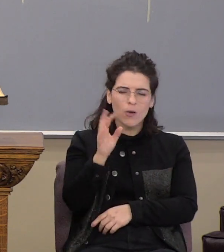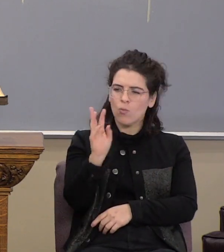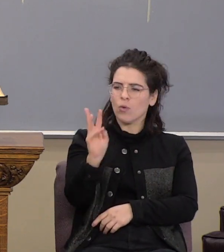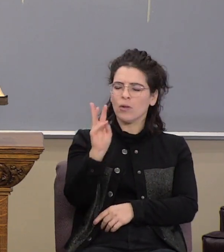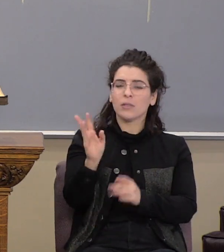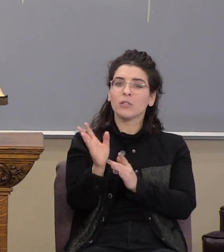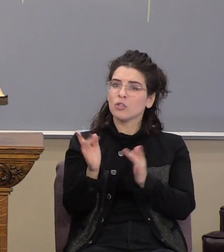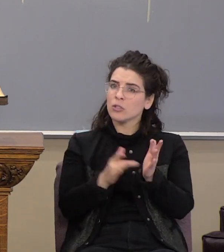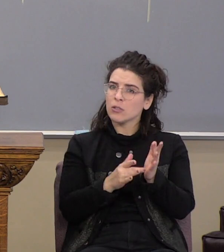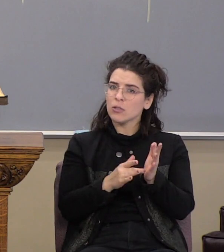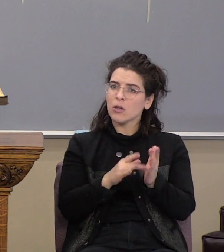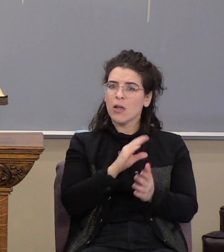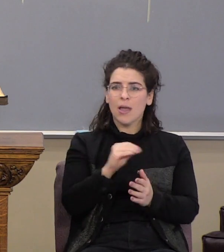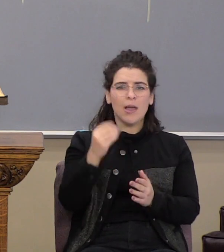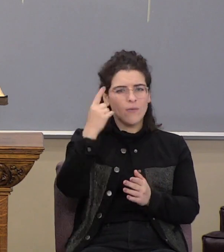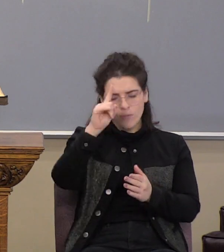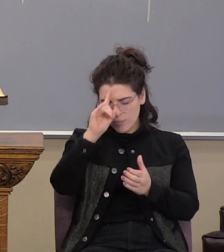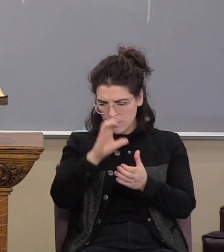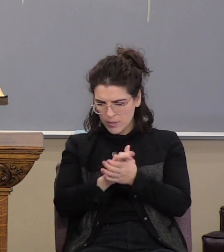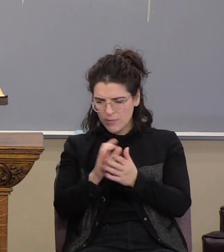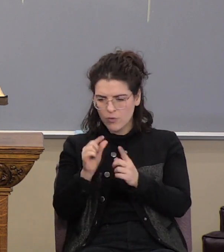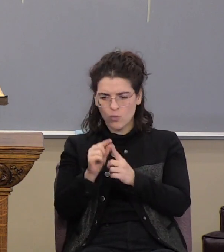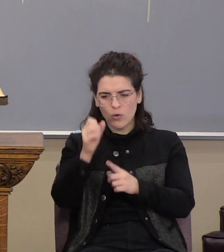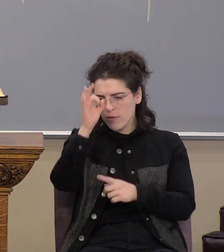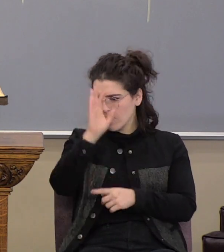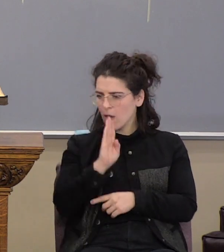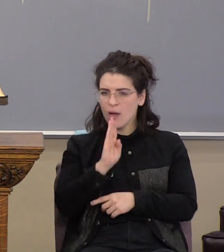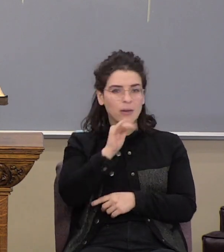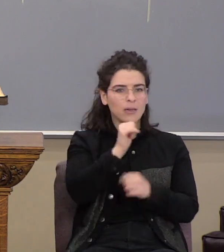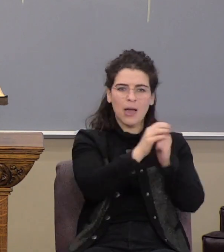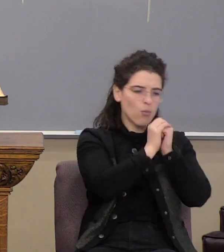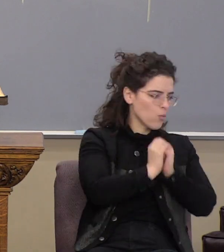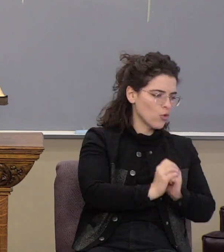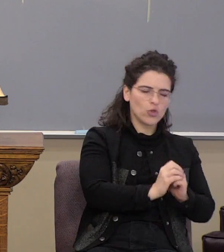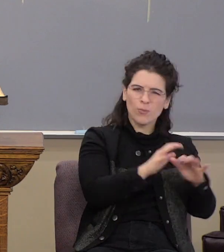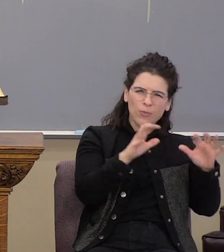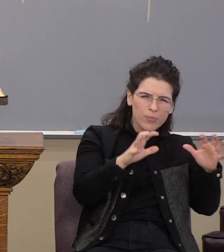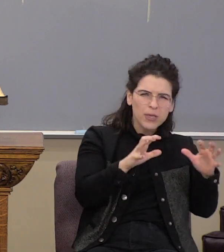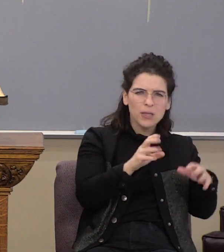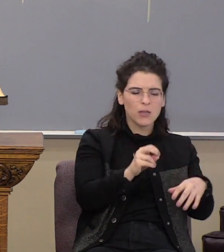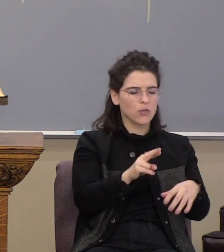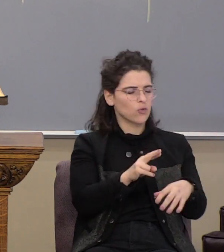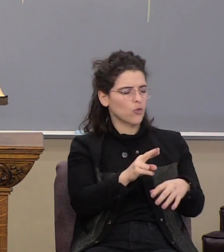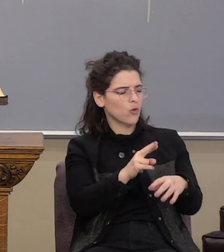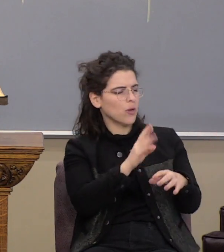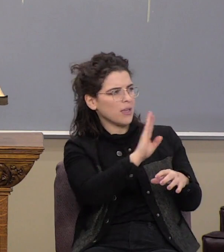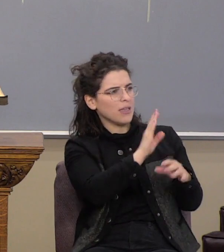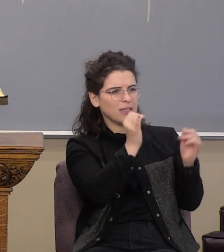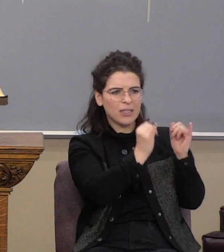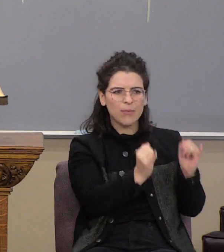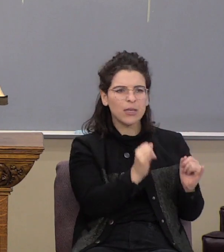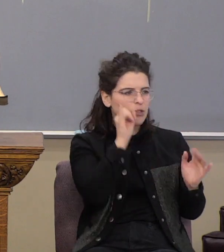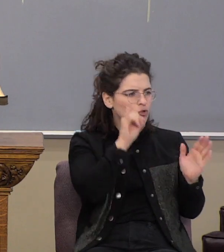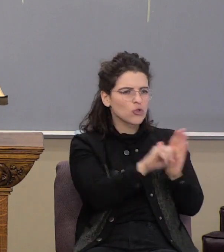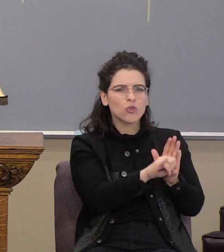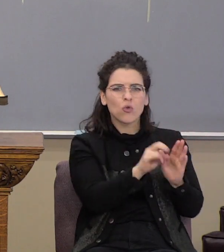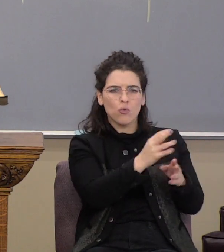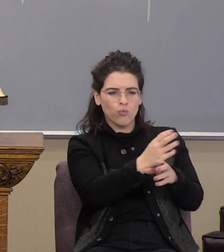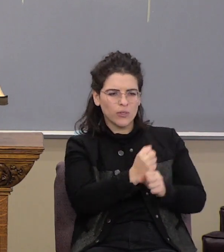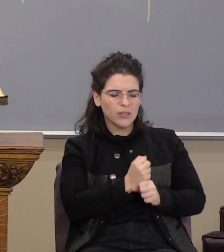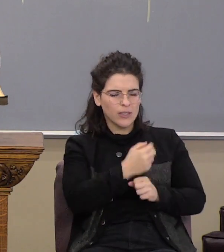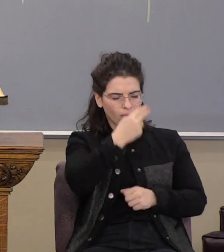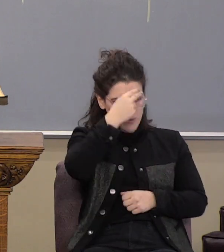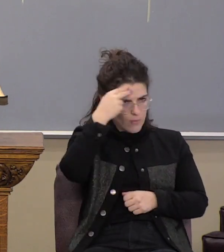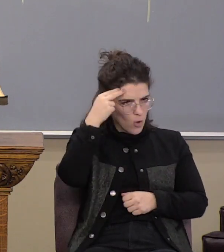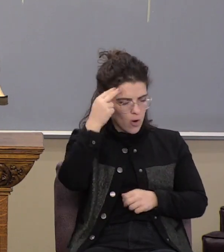God, and which had not worshipped the beast, neither his image, neither had received his mark upon their foreheads or in their